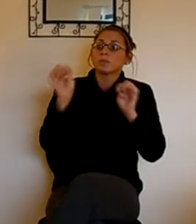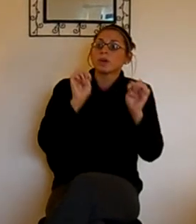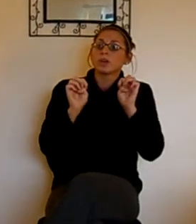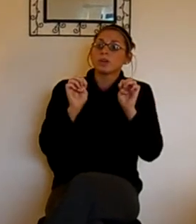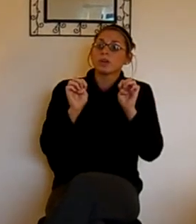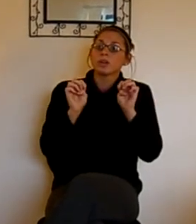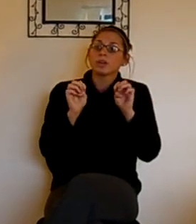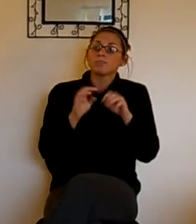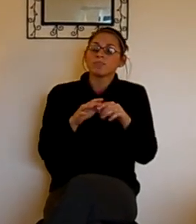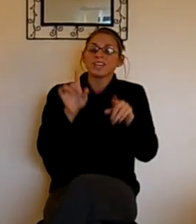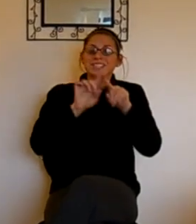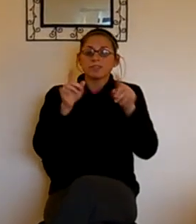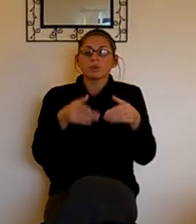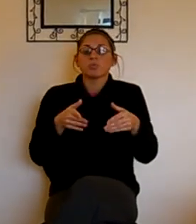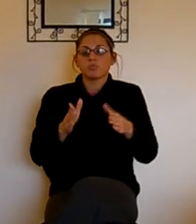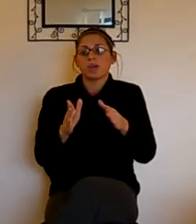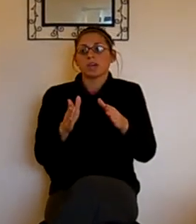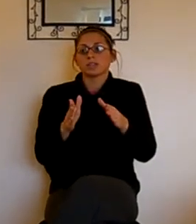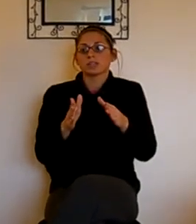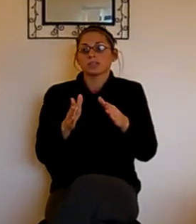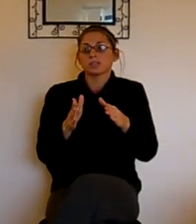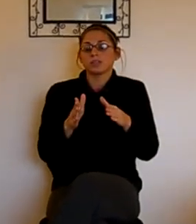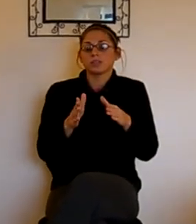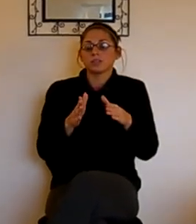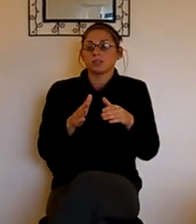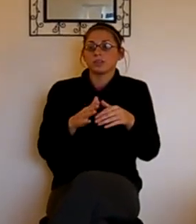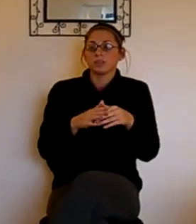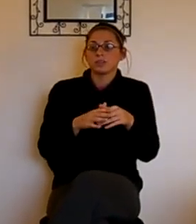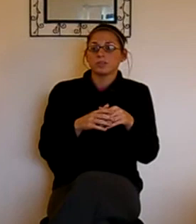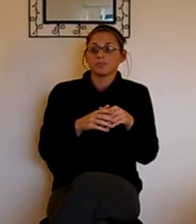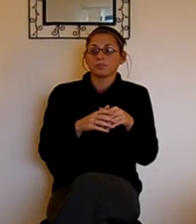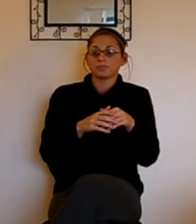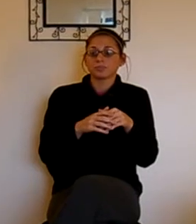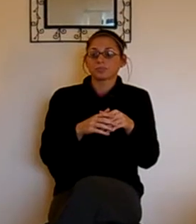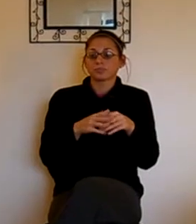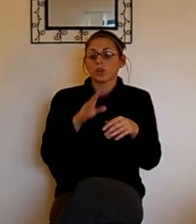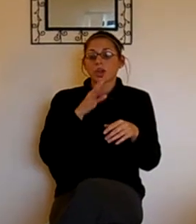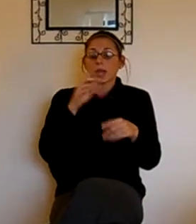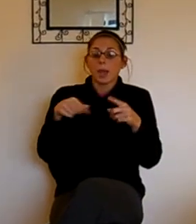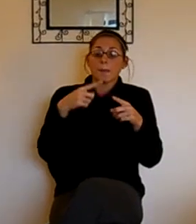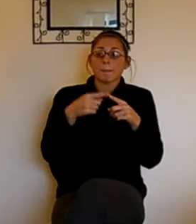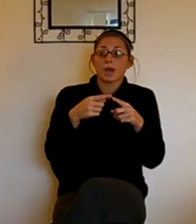that you want to take into account. So again, we're going to be talking about this in regards to the corn and the Miracle-Gro.